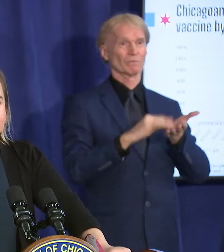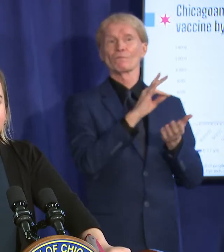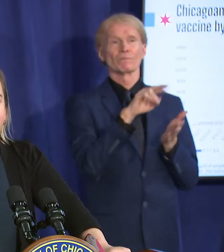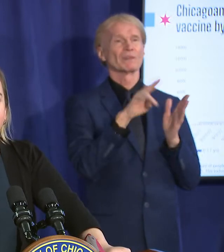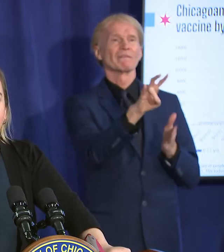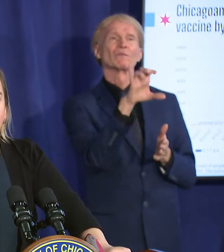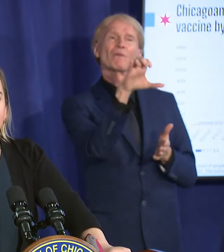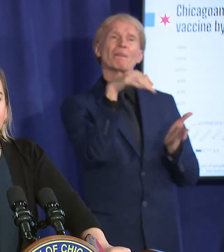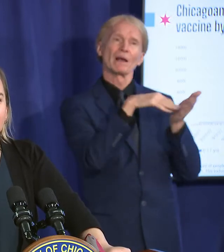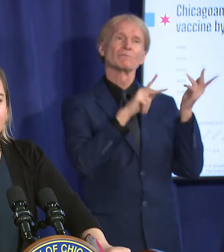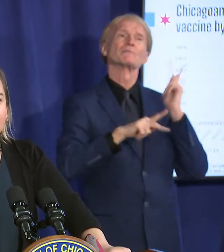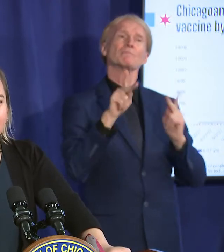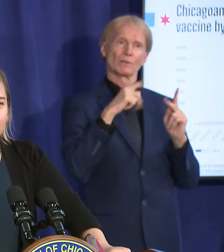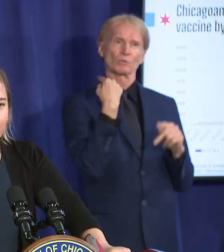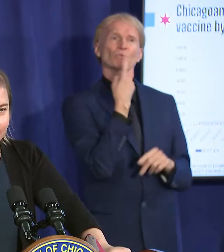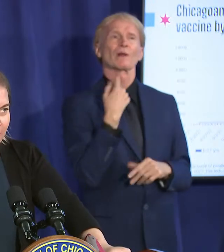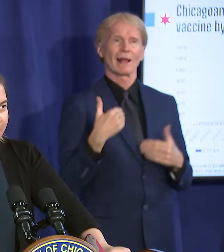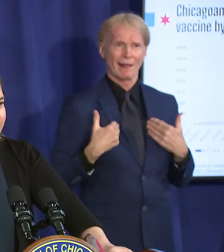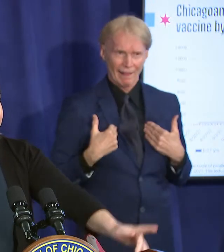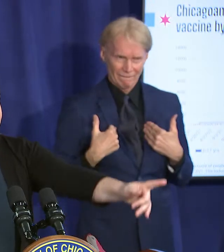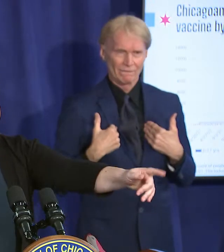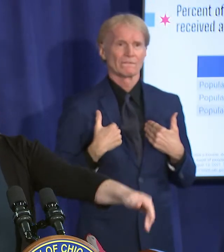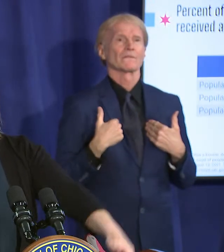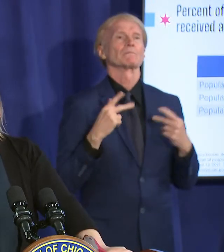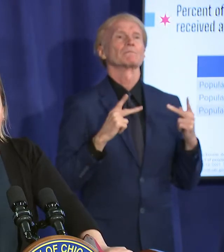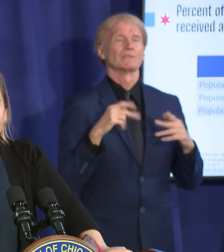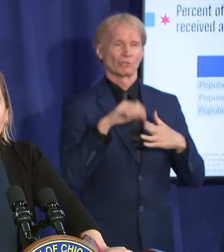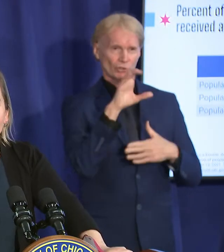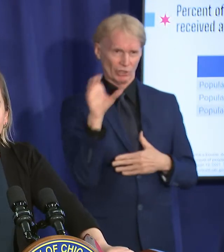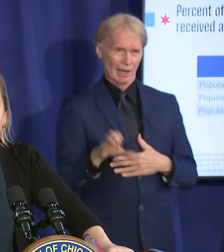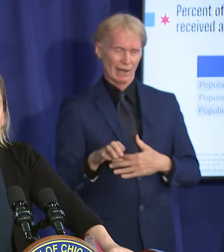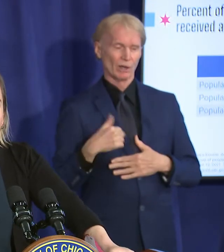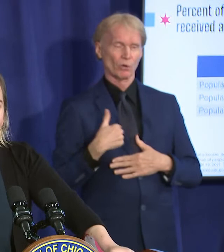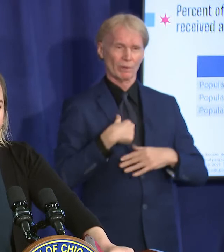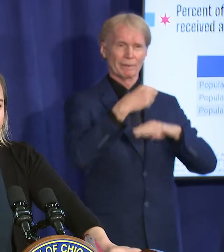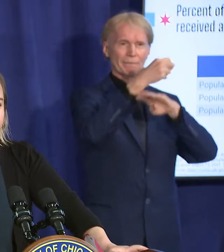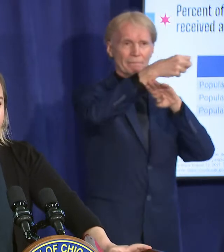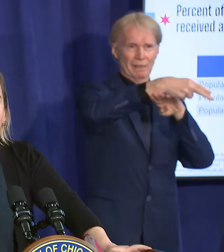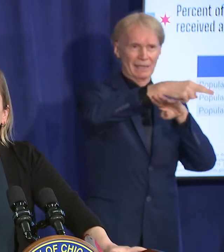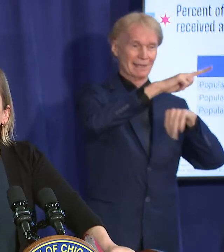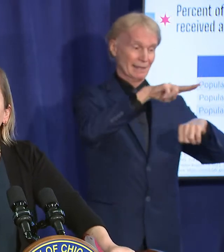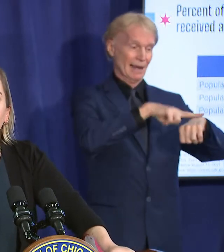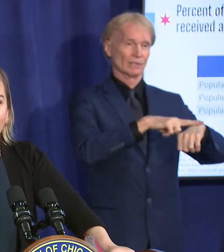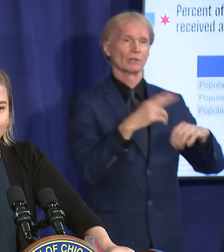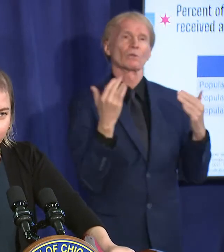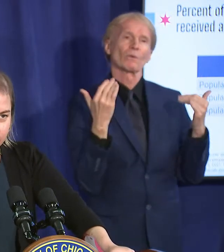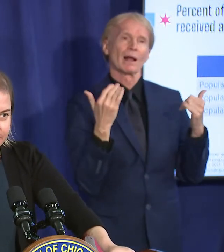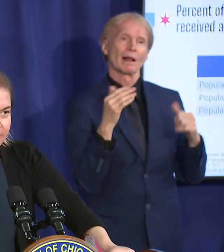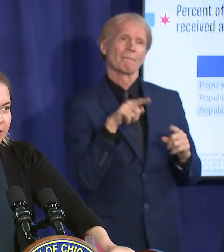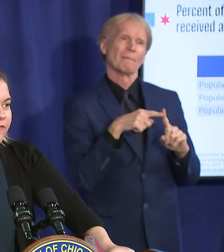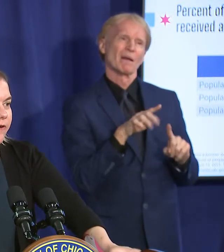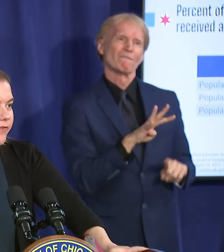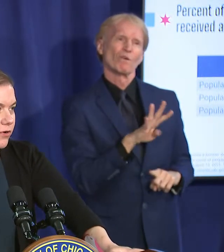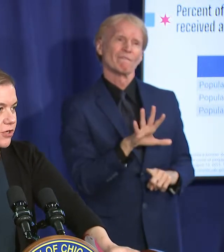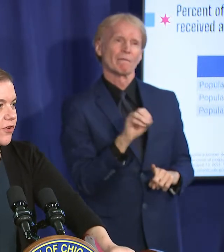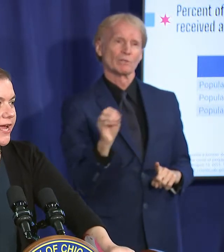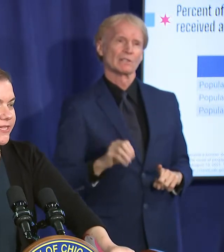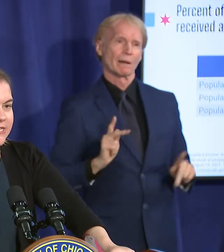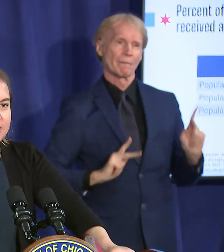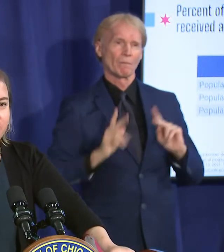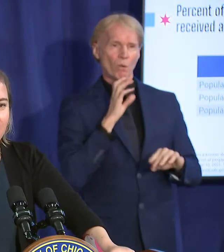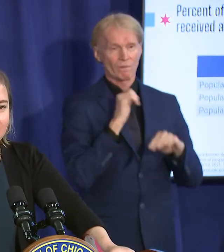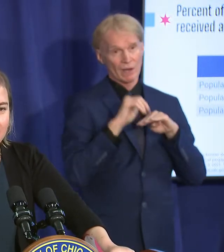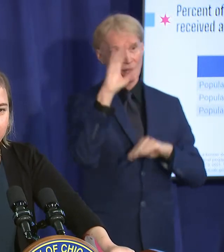booster, and we're making progress. We are, again, ahead of the national average there. About 45% of our folks